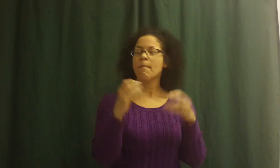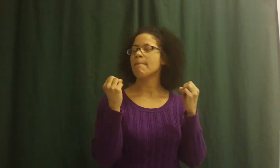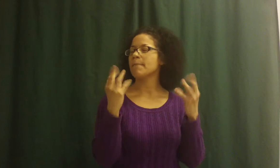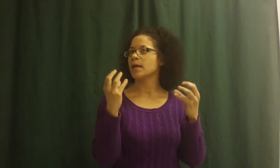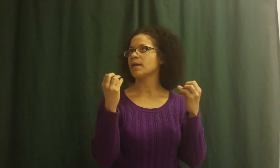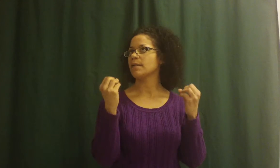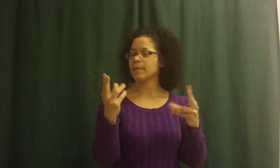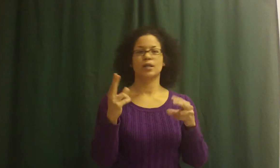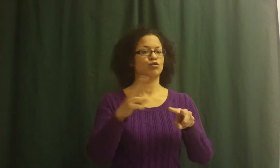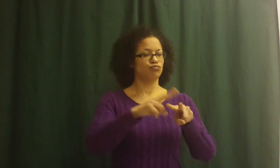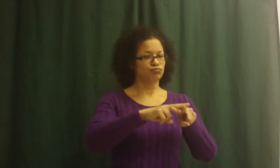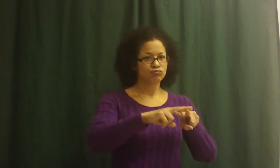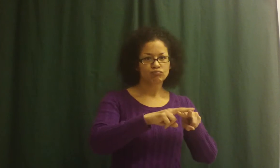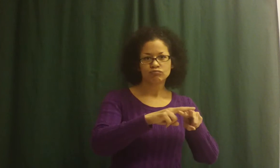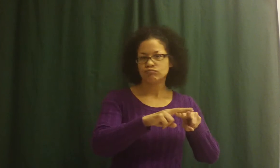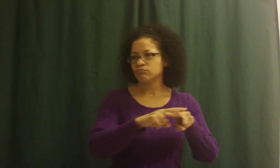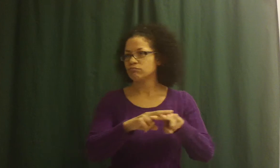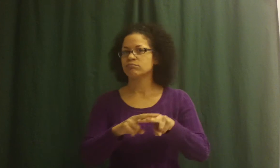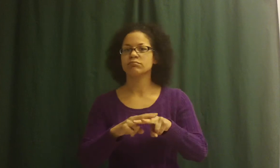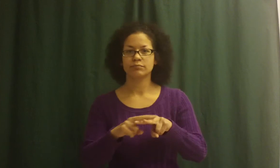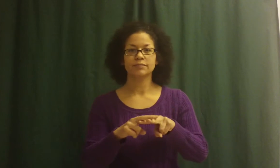neighborhoods were built on triangles.